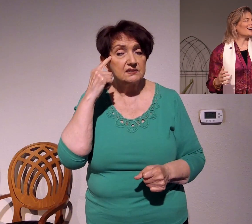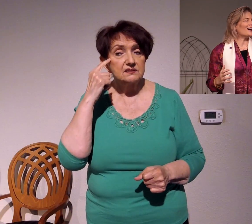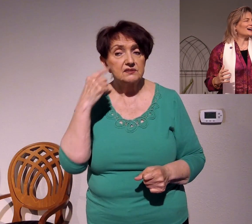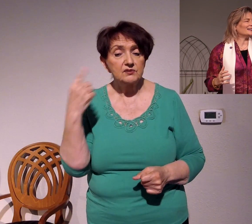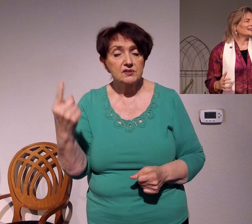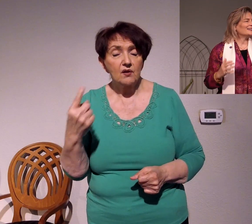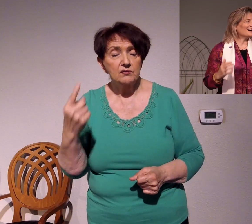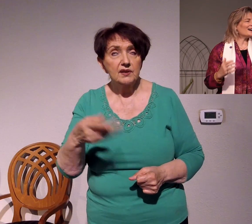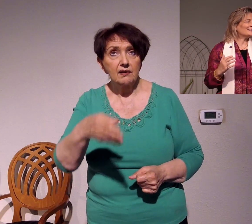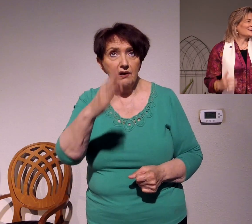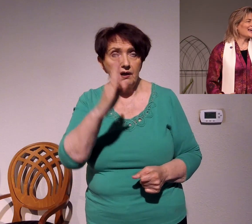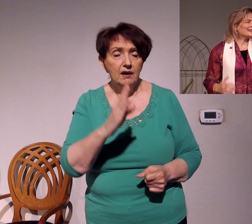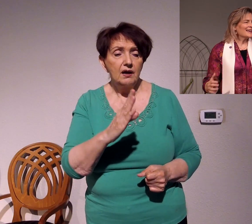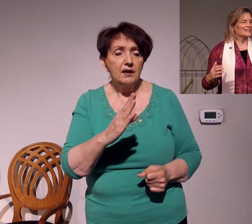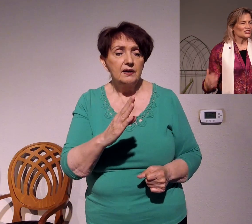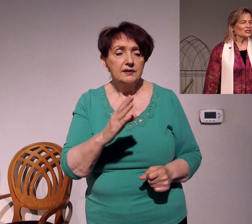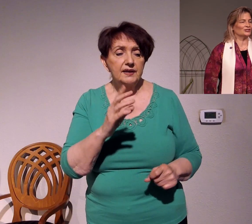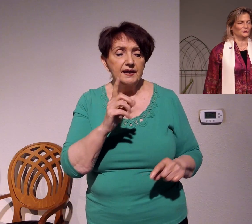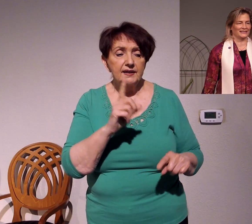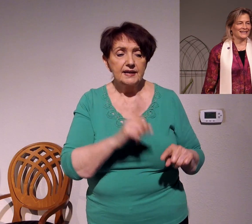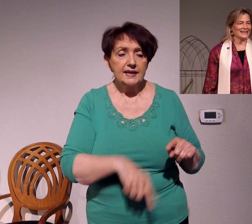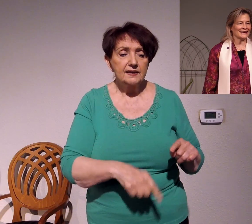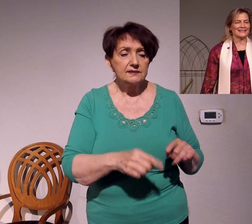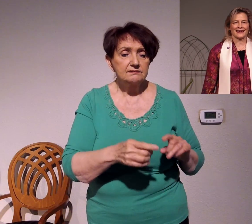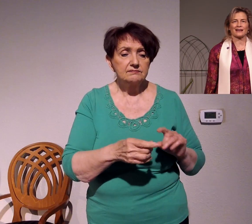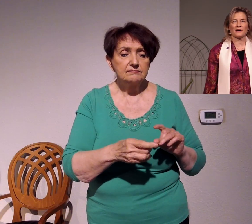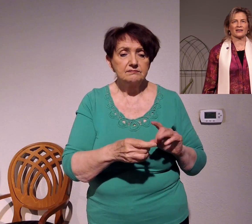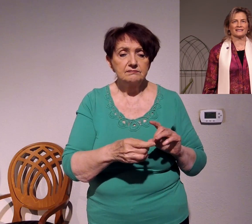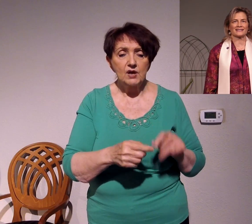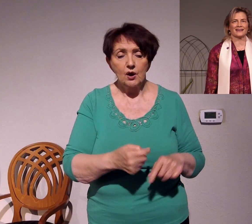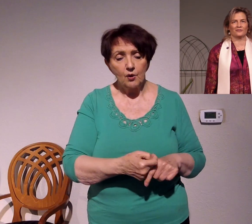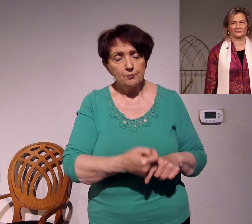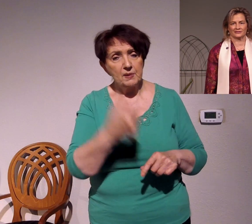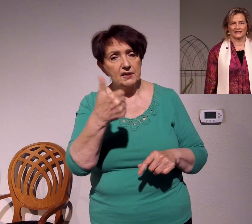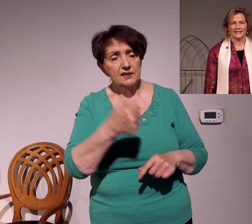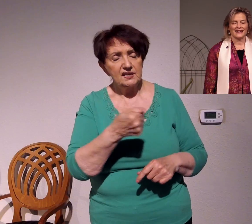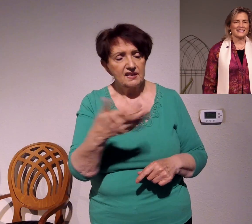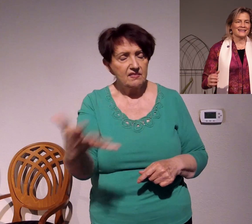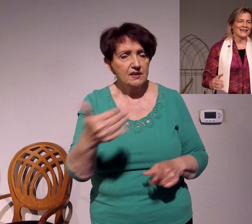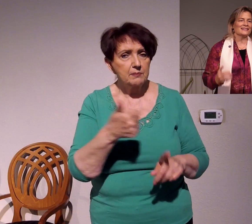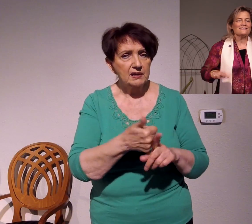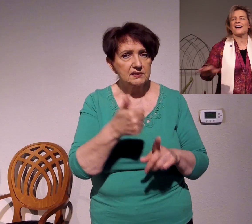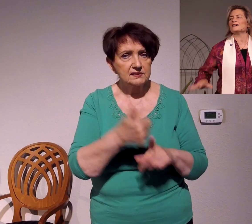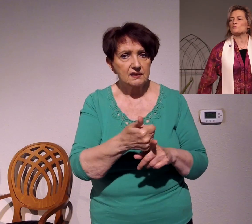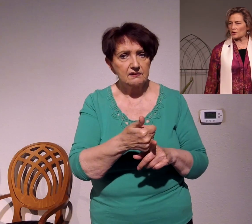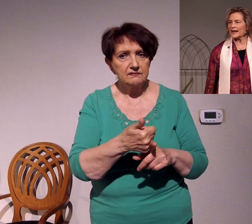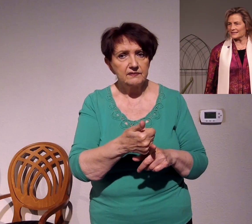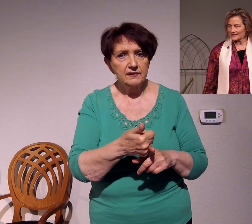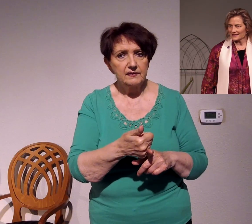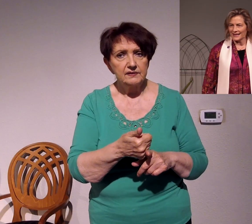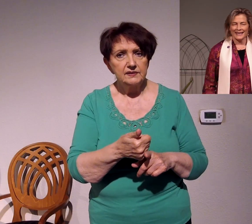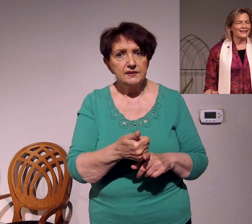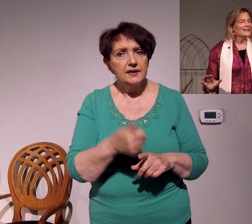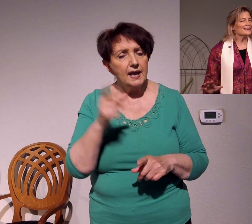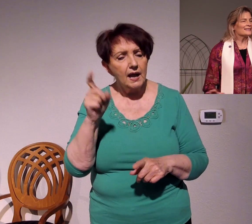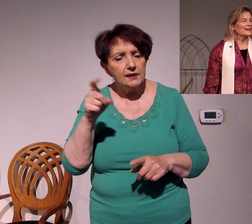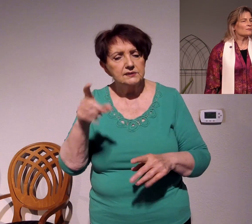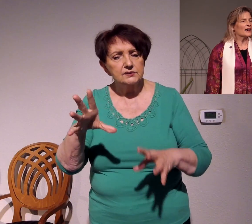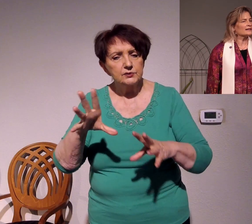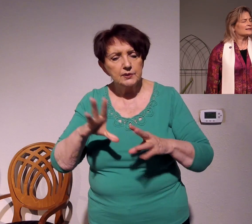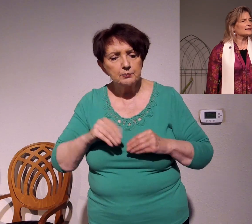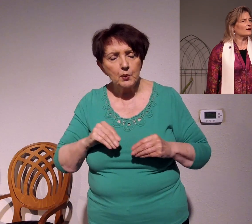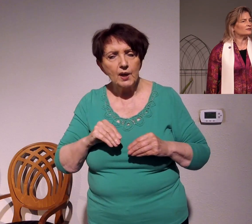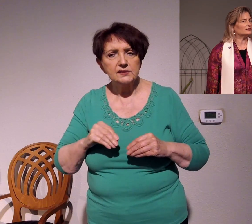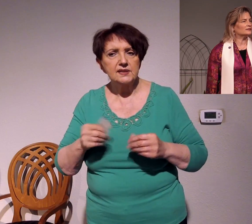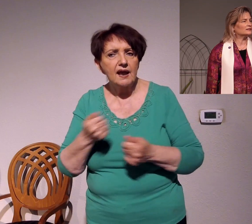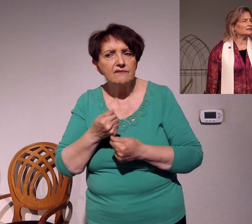only God, God can't exclude anything about itself. It can't not embrace anything